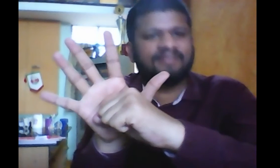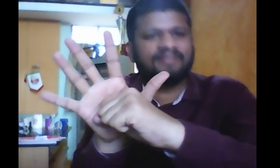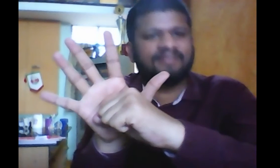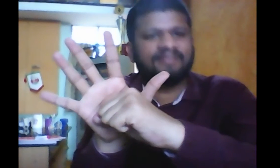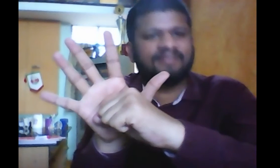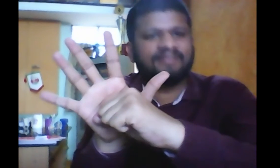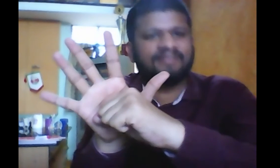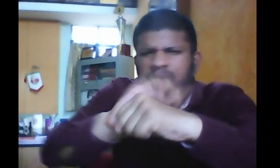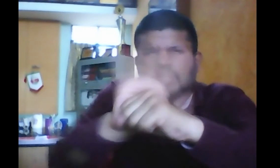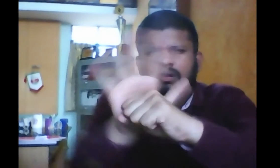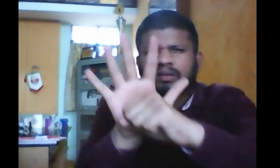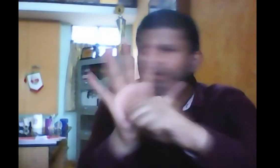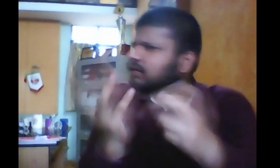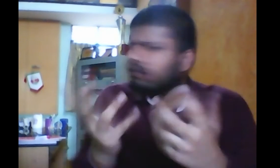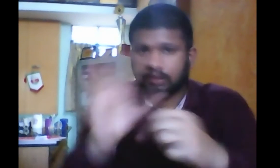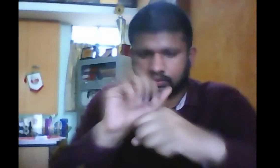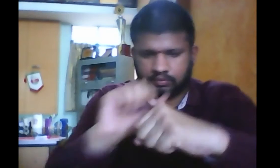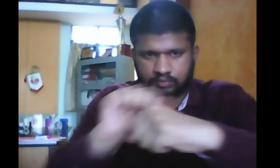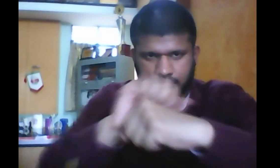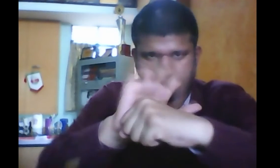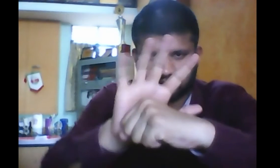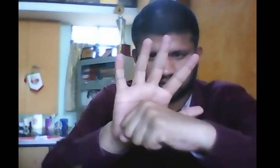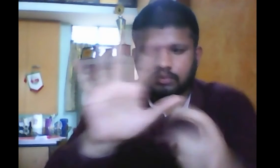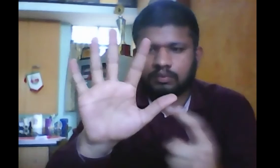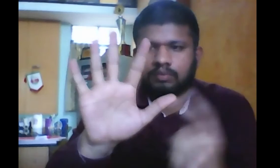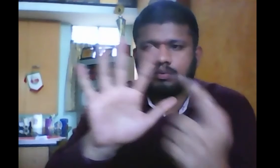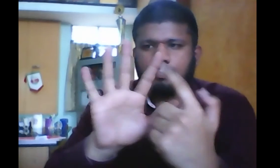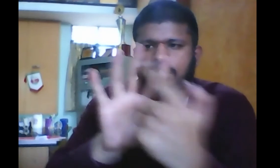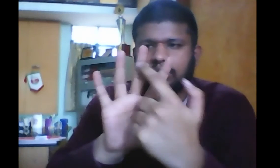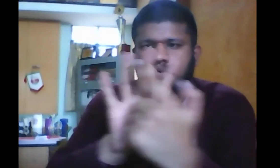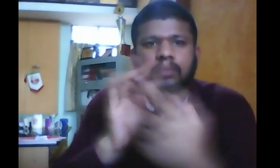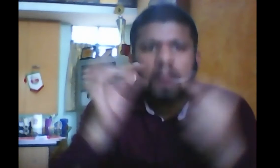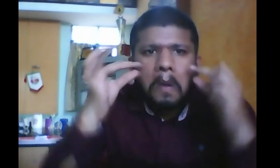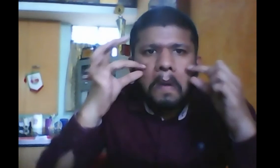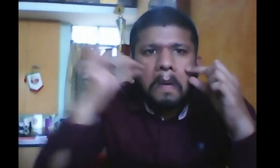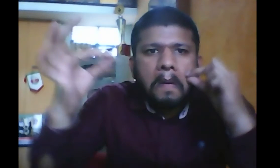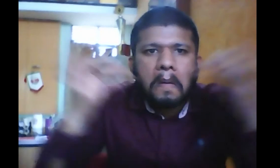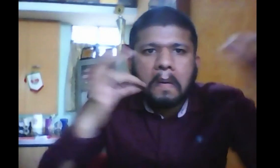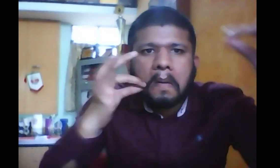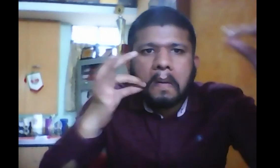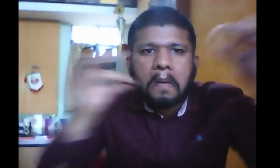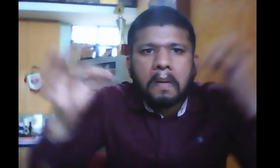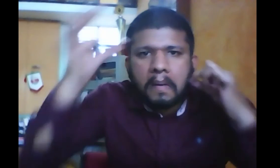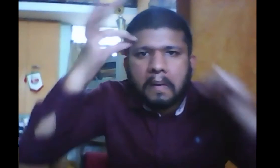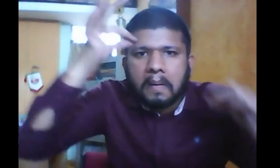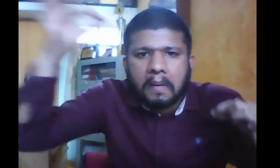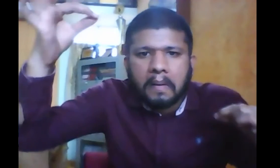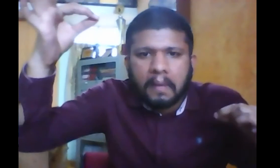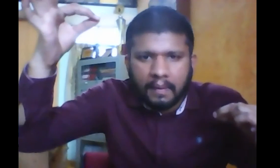This is sign for Corona. Why the sign is like this? There is a circle and the spikes on the sign of Corona, on a